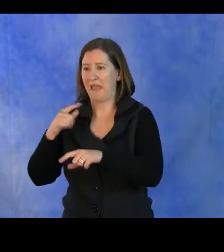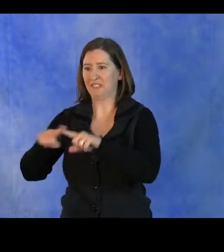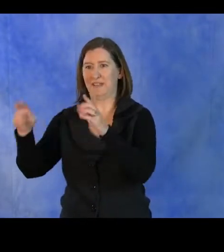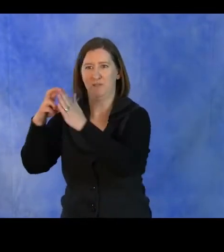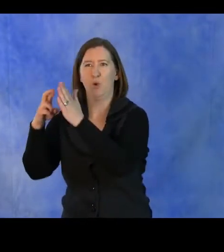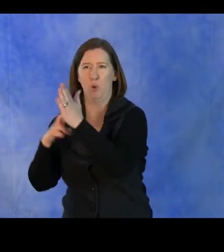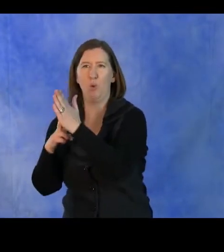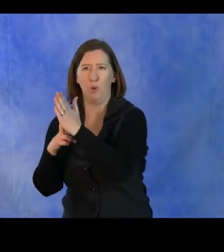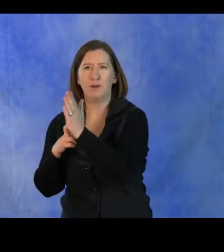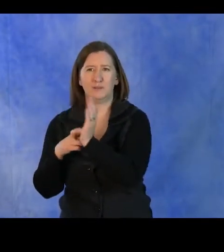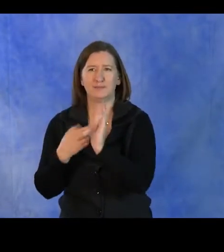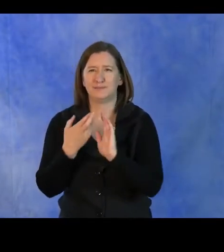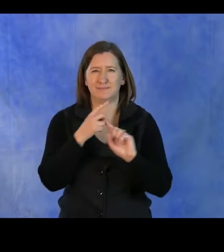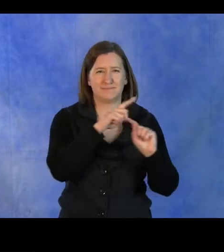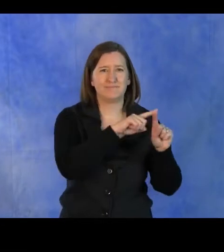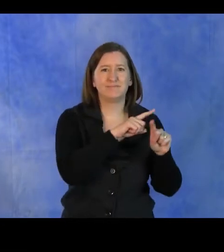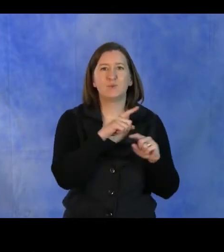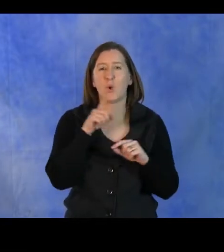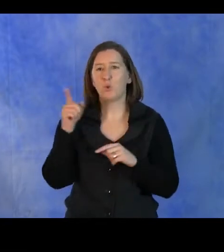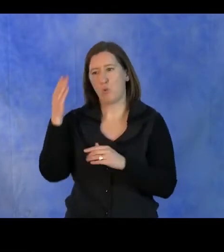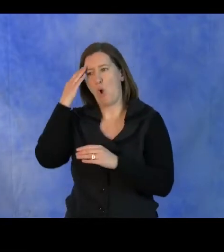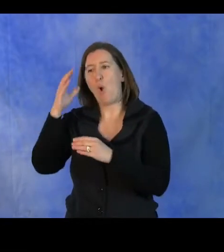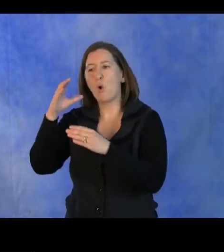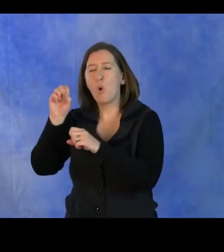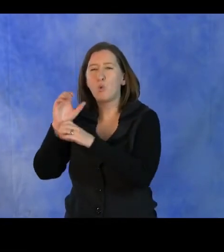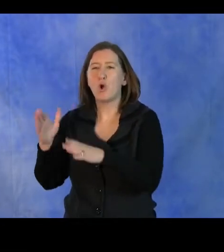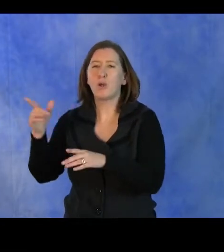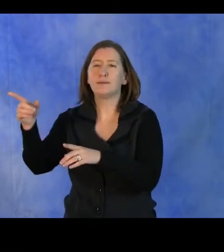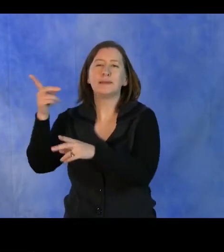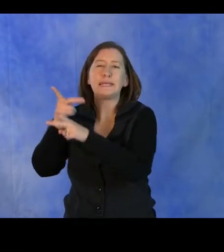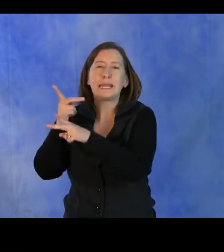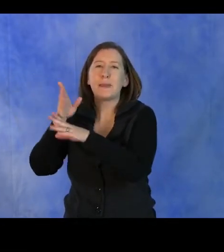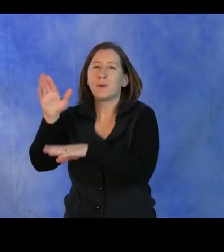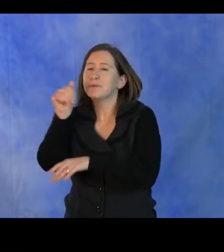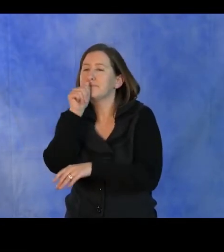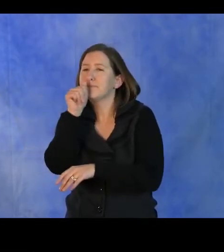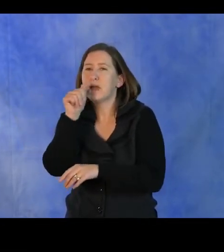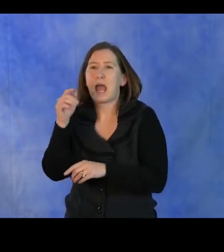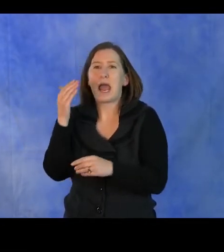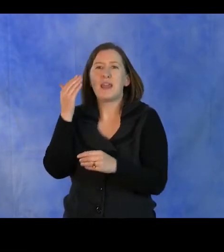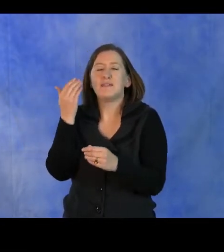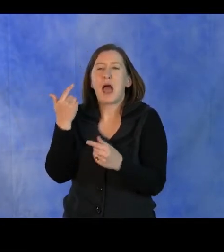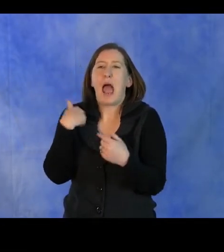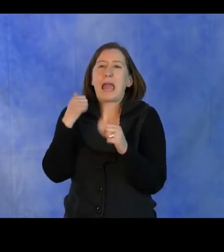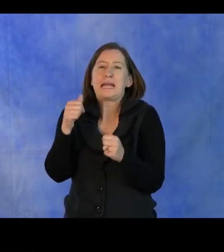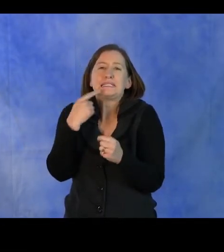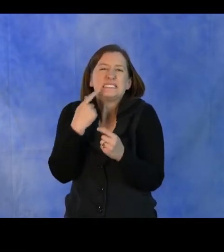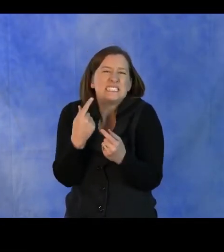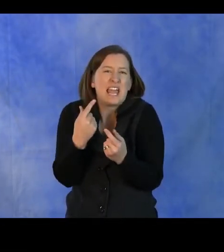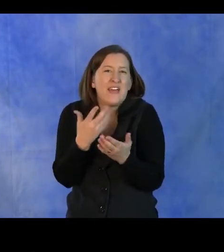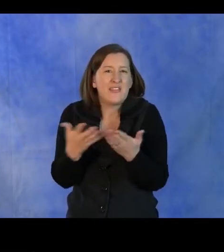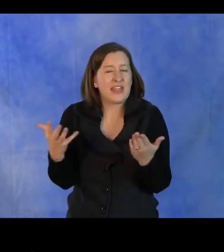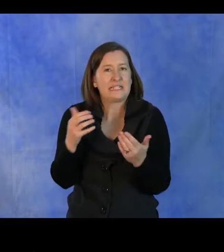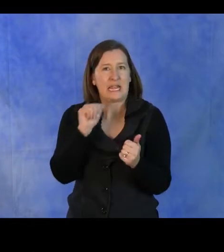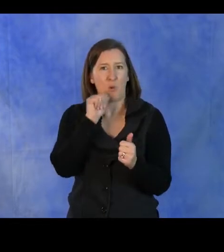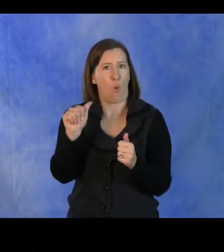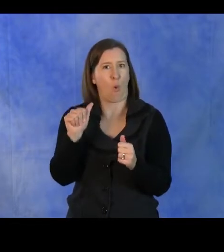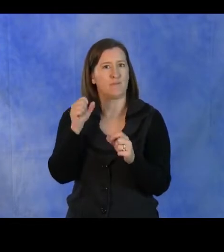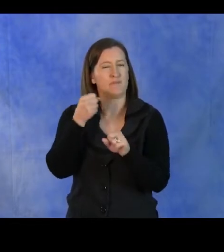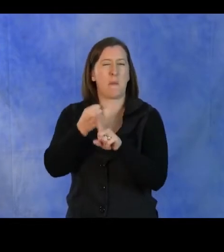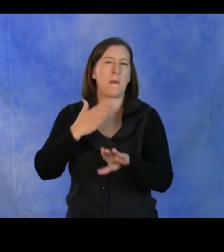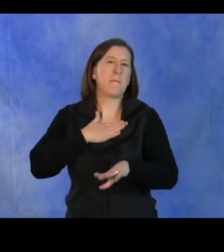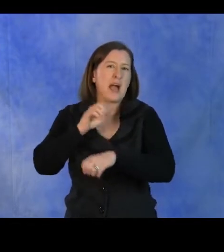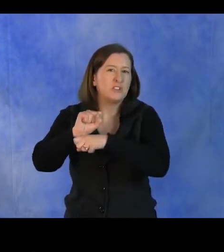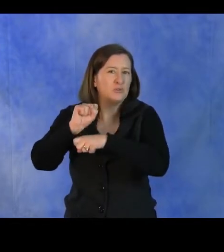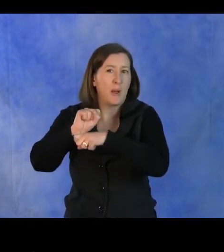know the difference between, the different set of groups of people that you can talk to. Obviously your friends will keep things